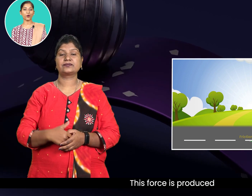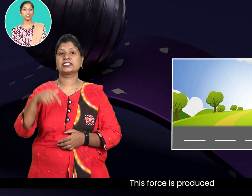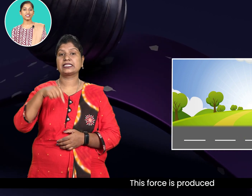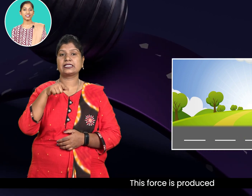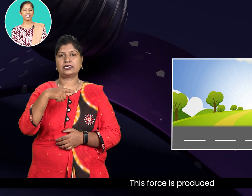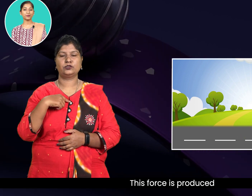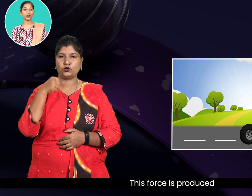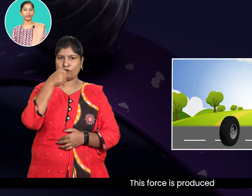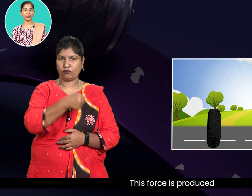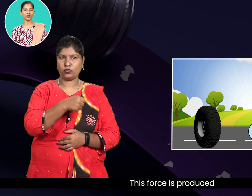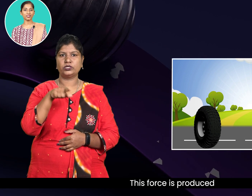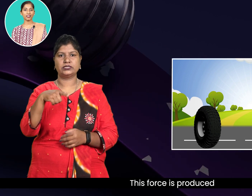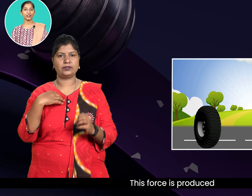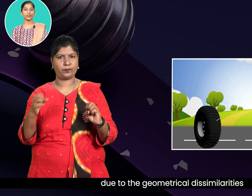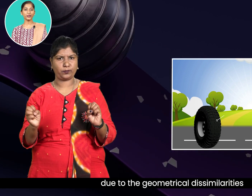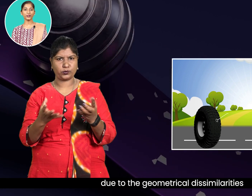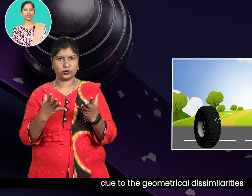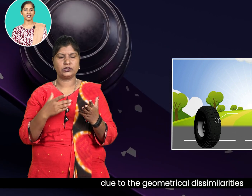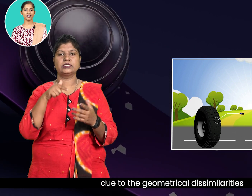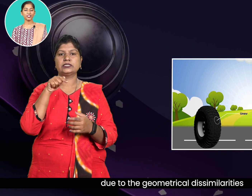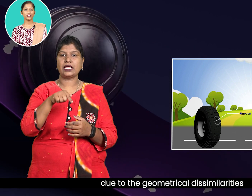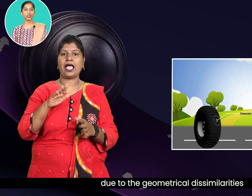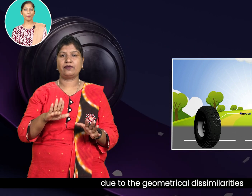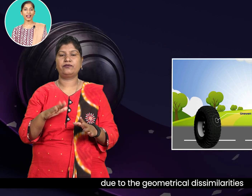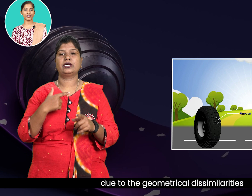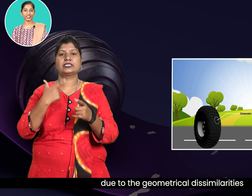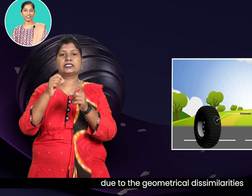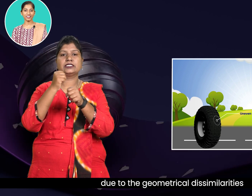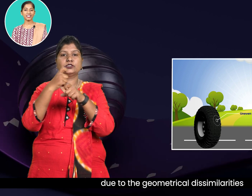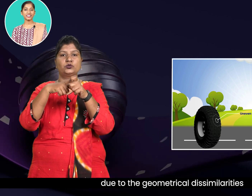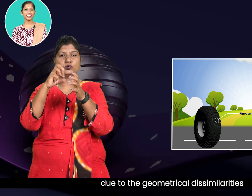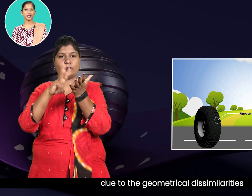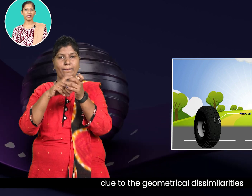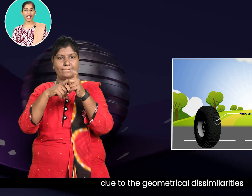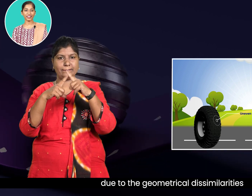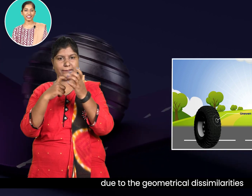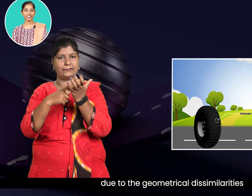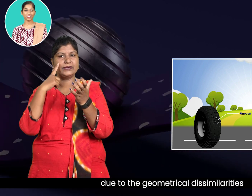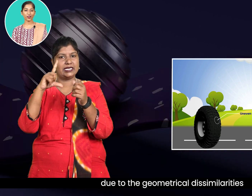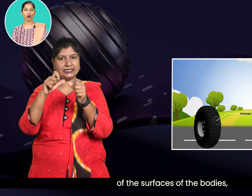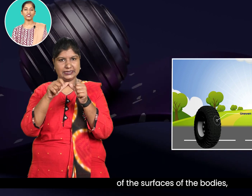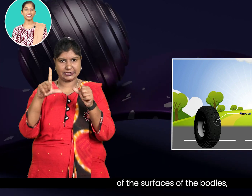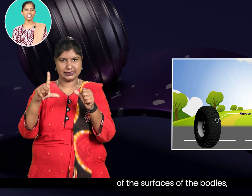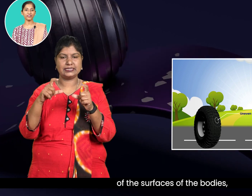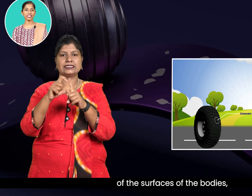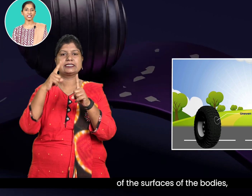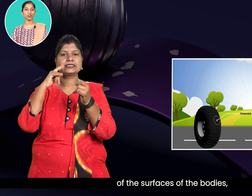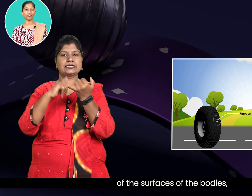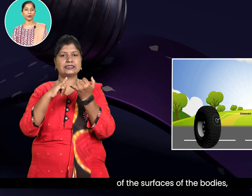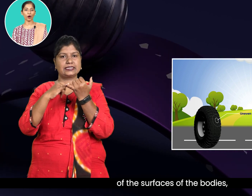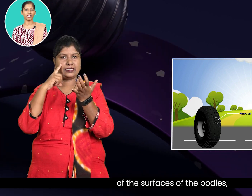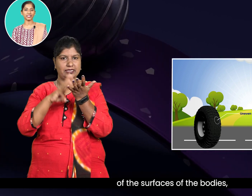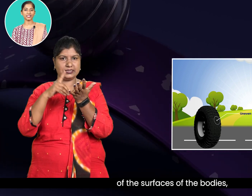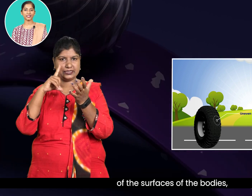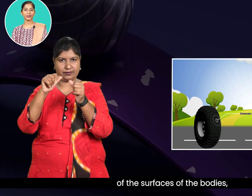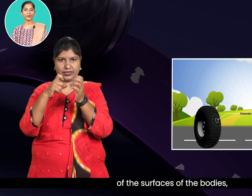This force is produced due to the geometrical dissimilarities of the surfaces of